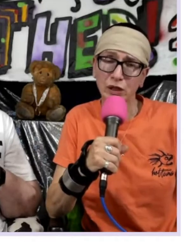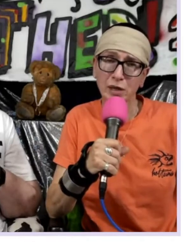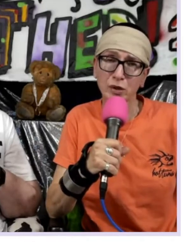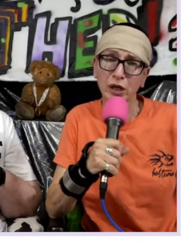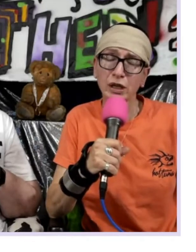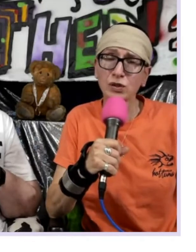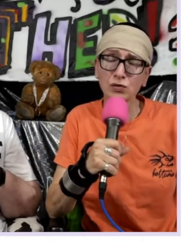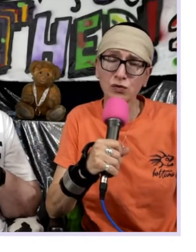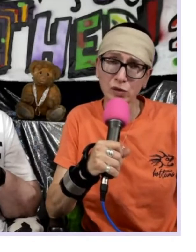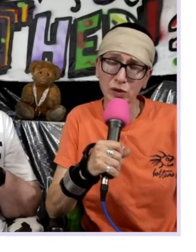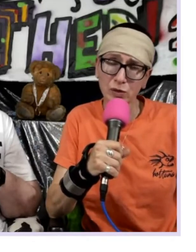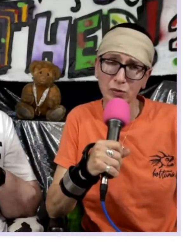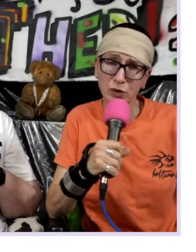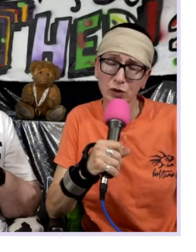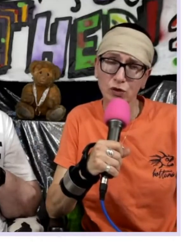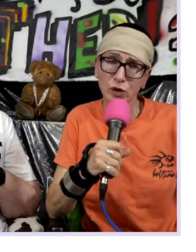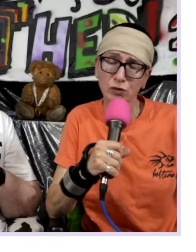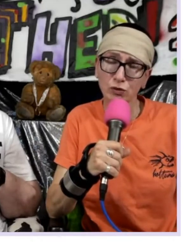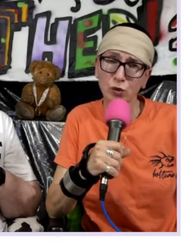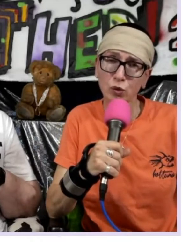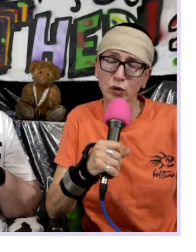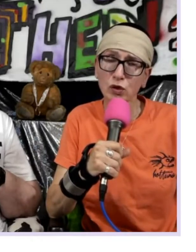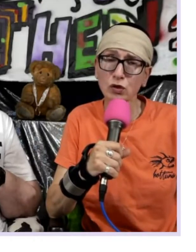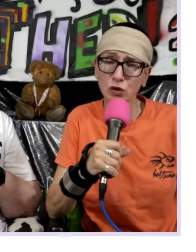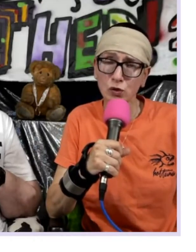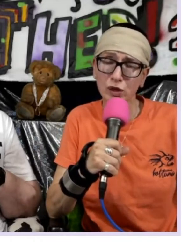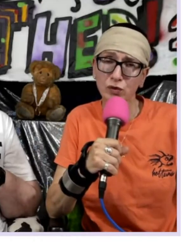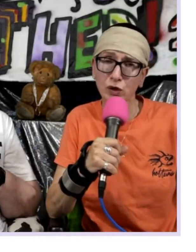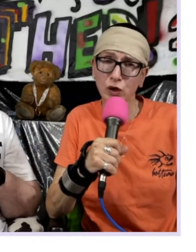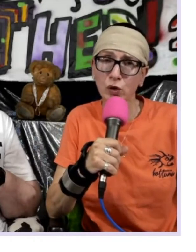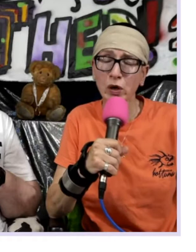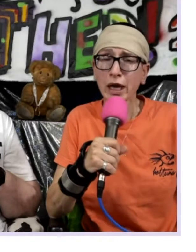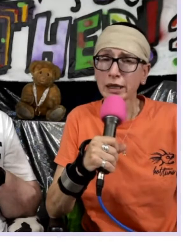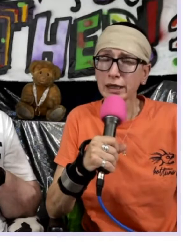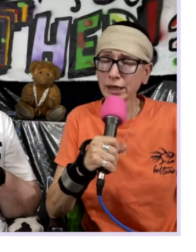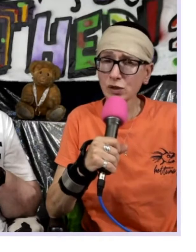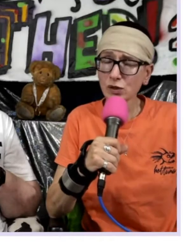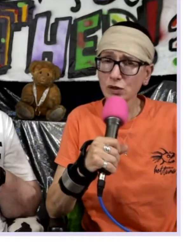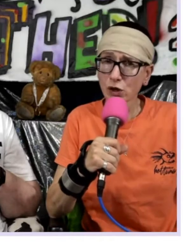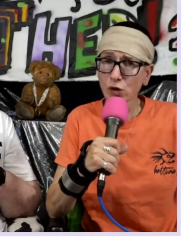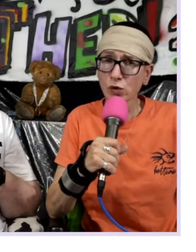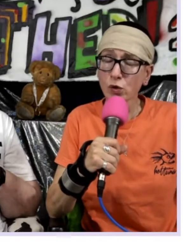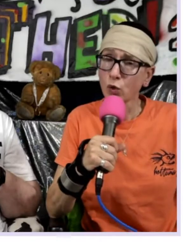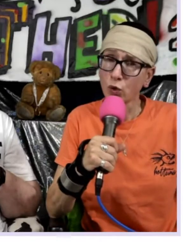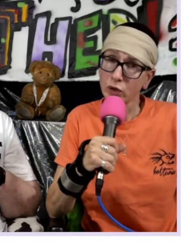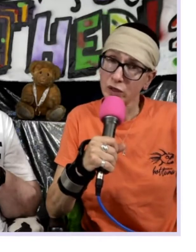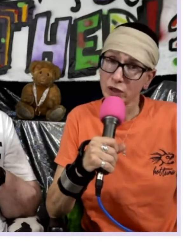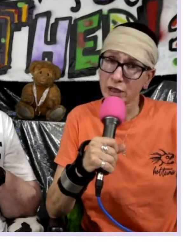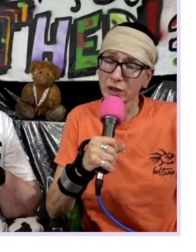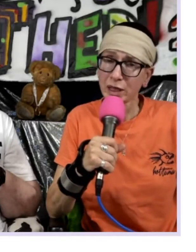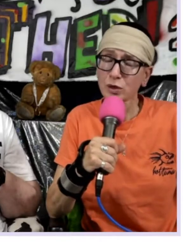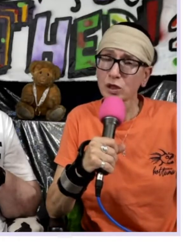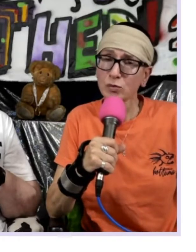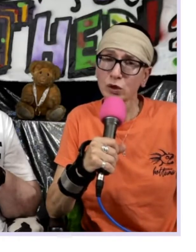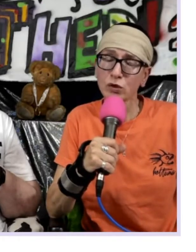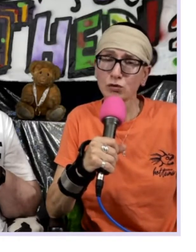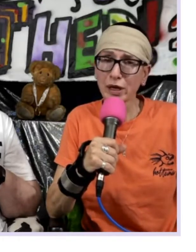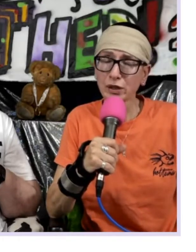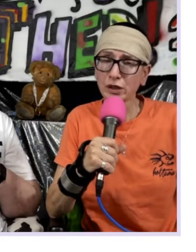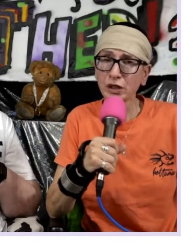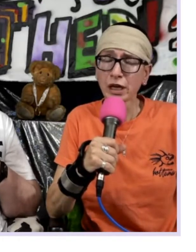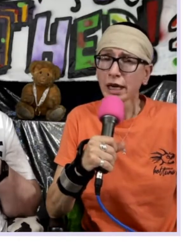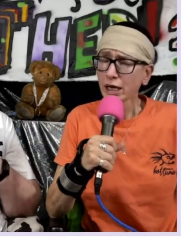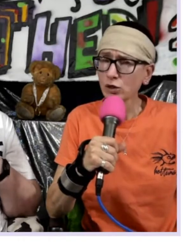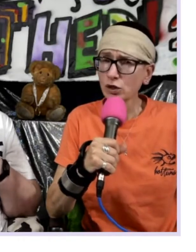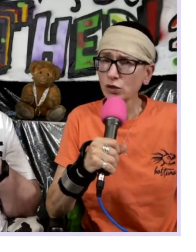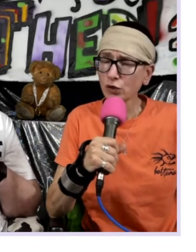downloaded the app yet, it's very simple and straightforward. Do have a go. Let us know, or indeed let the app team know